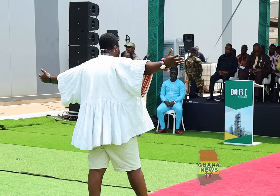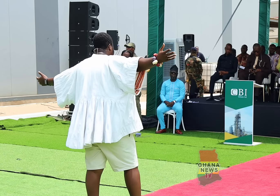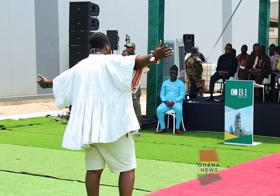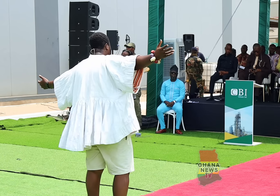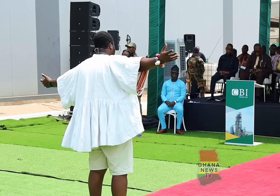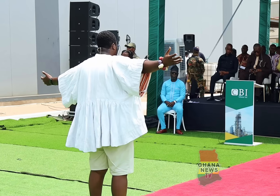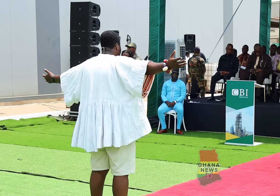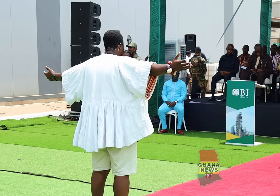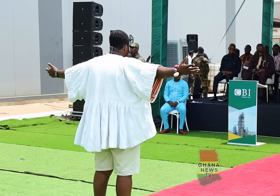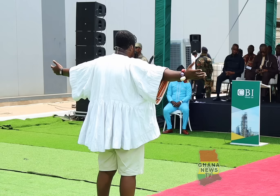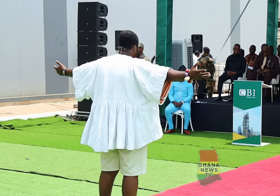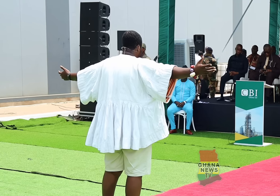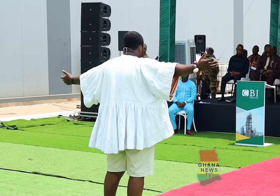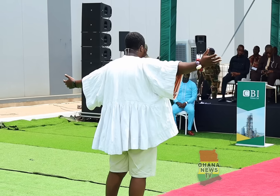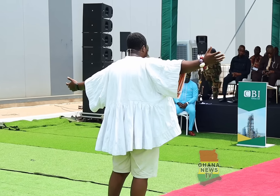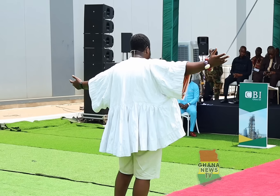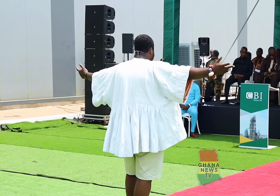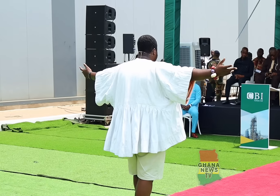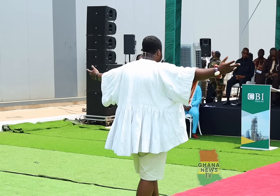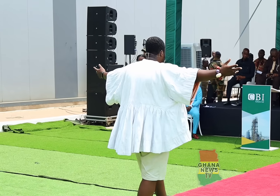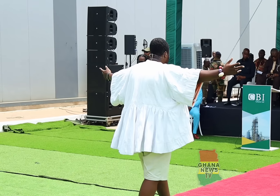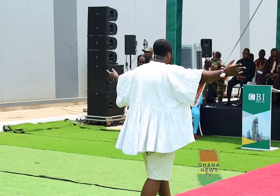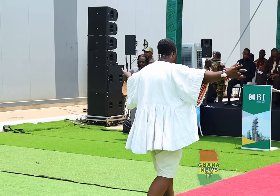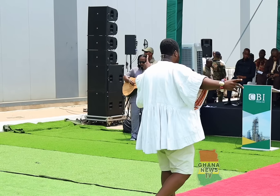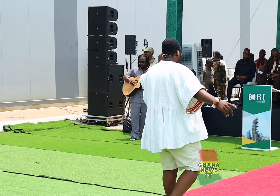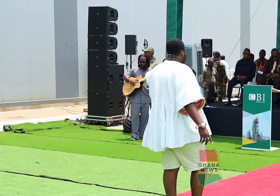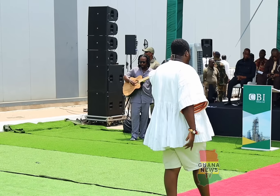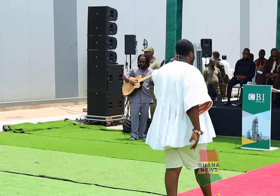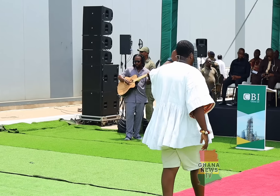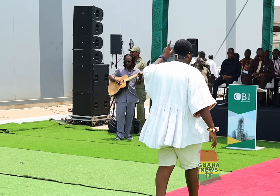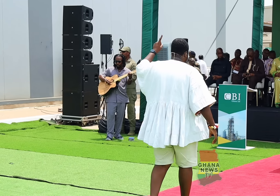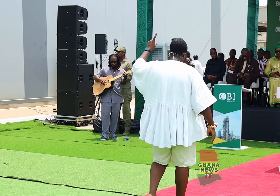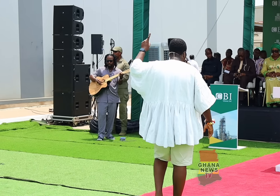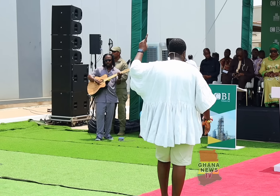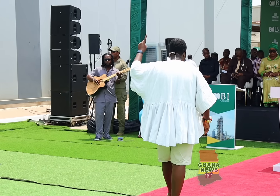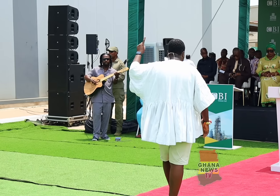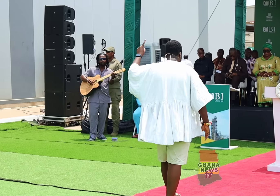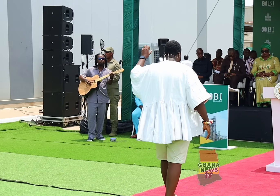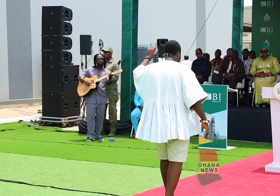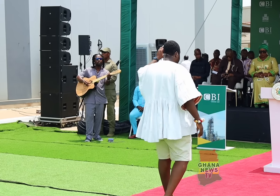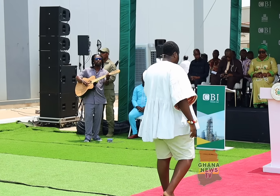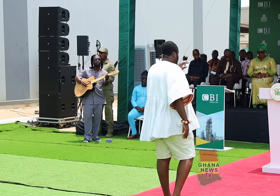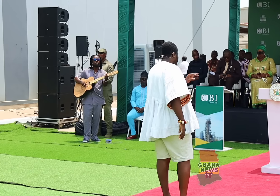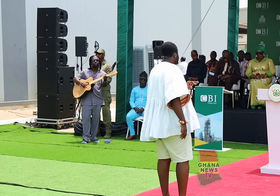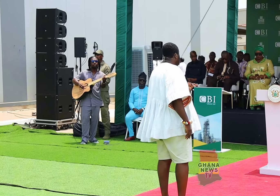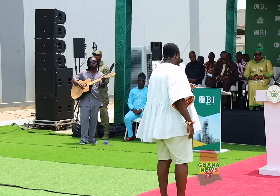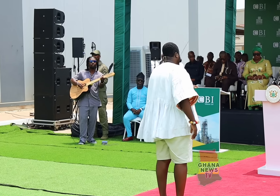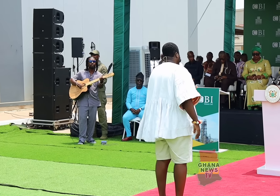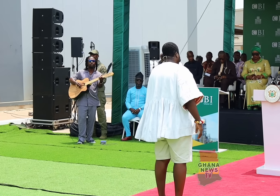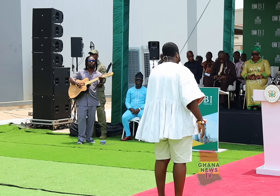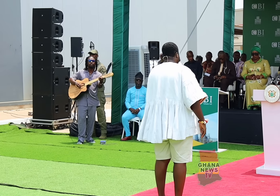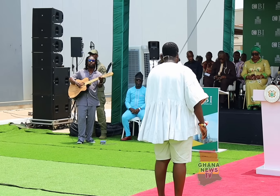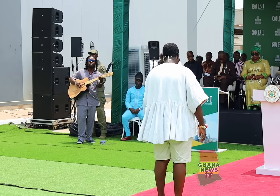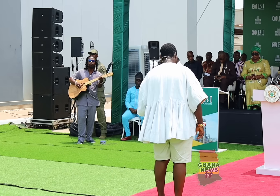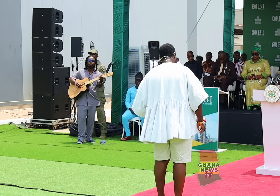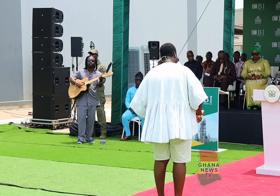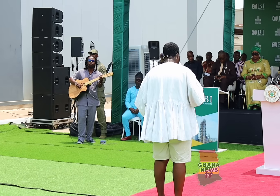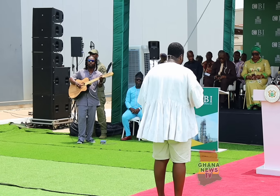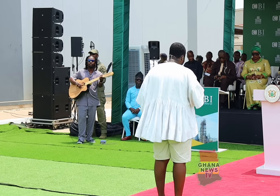the world. And so our 42.5 R for resetting, our superpower, and